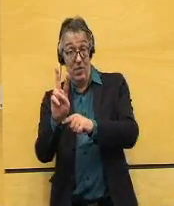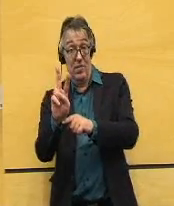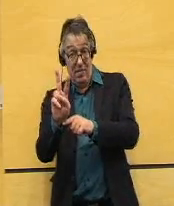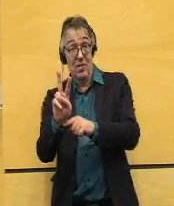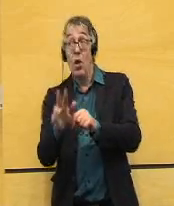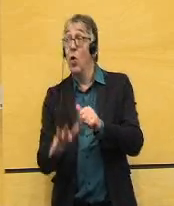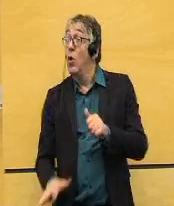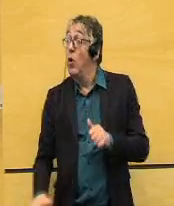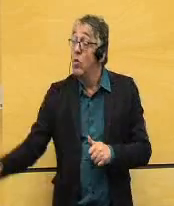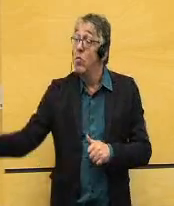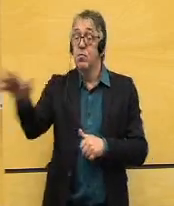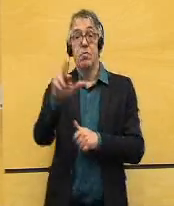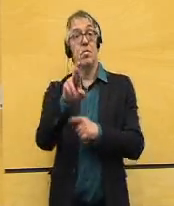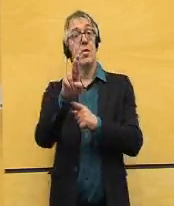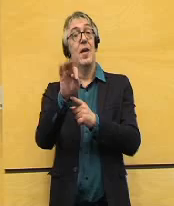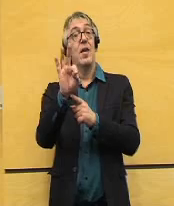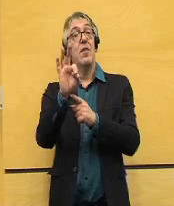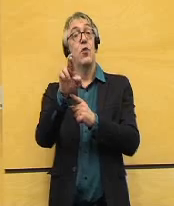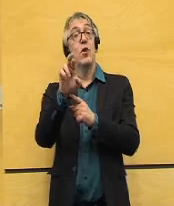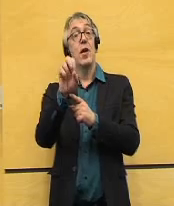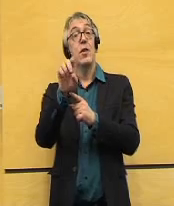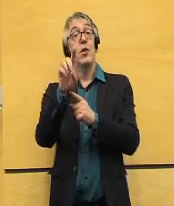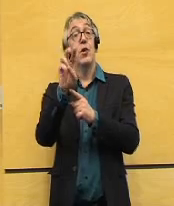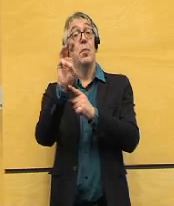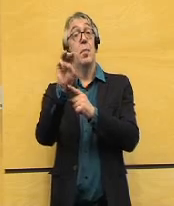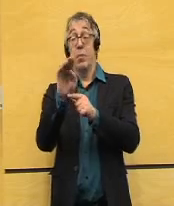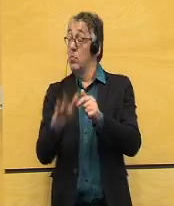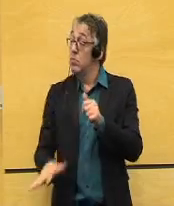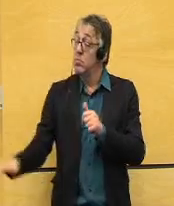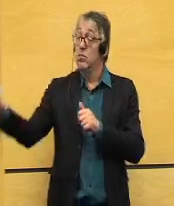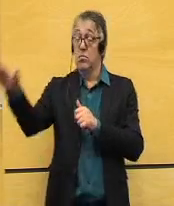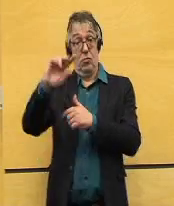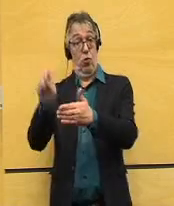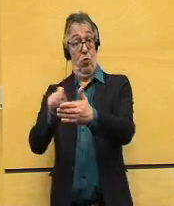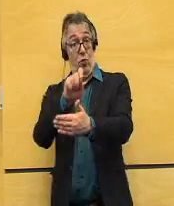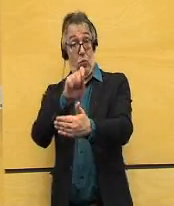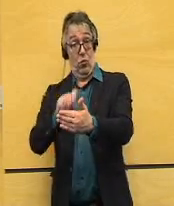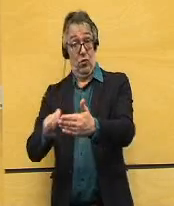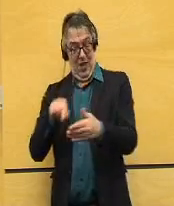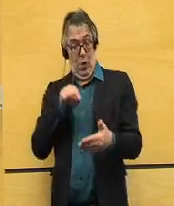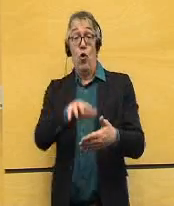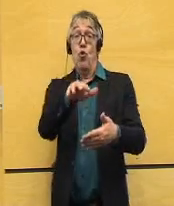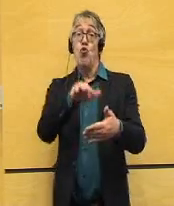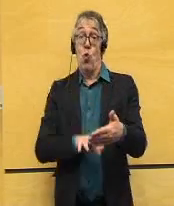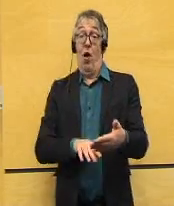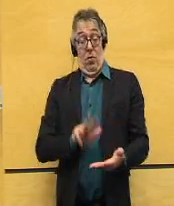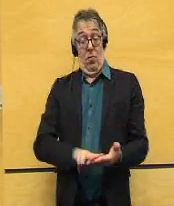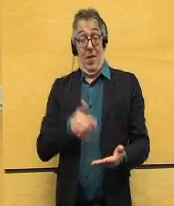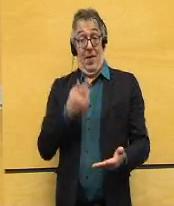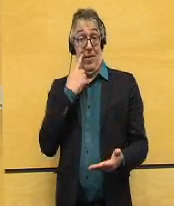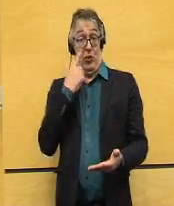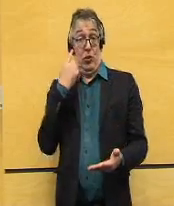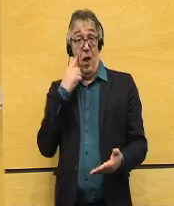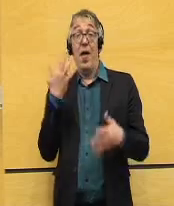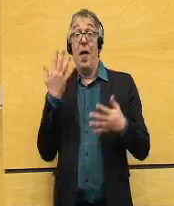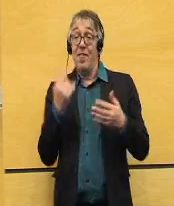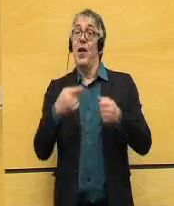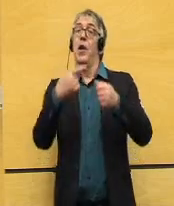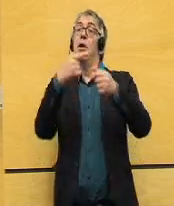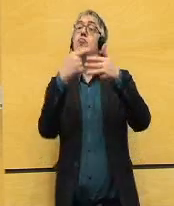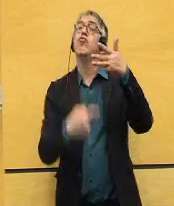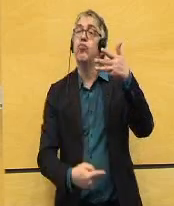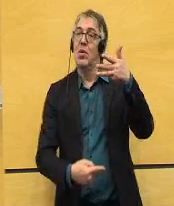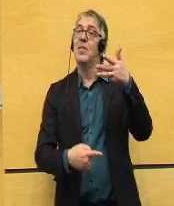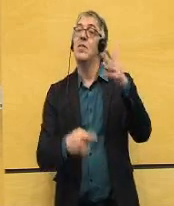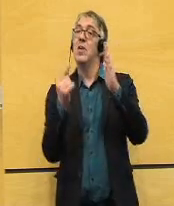is subject to referendum in August, as finalized yesterday, has various sections touching